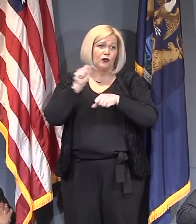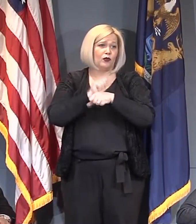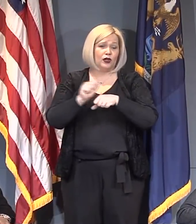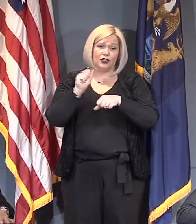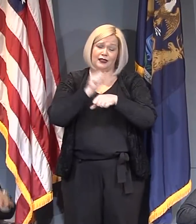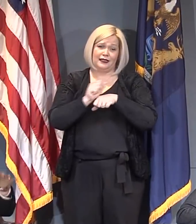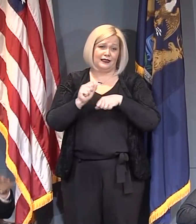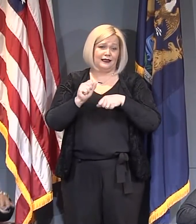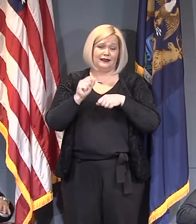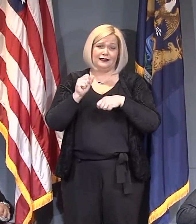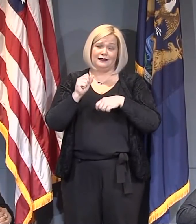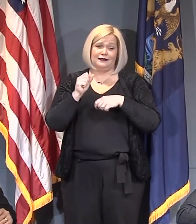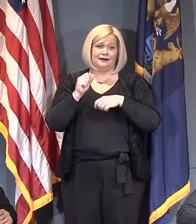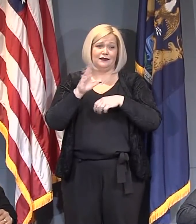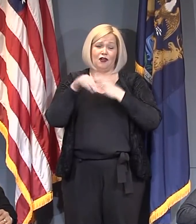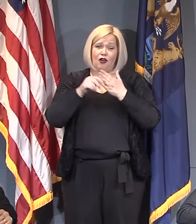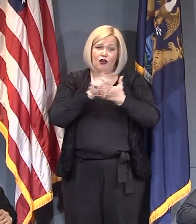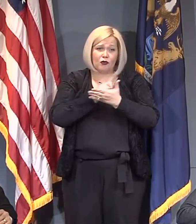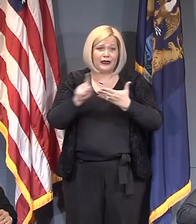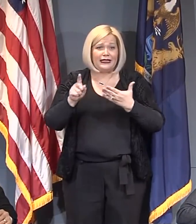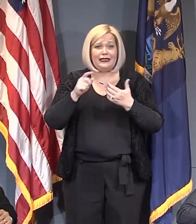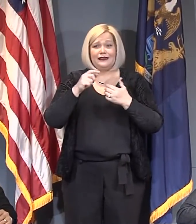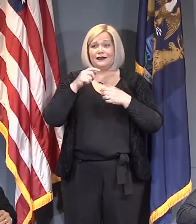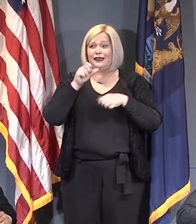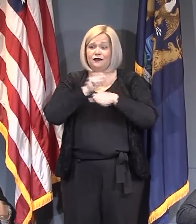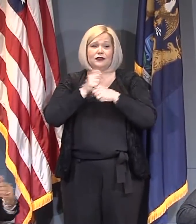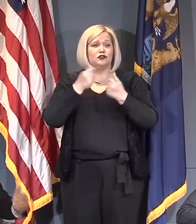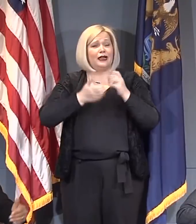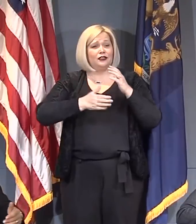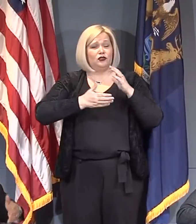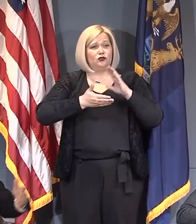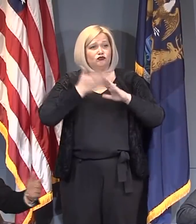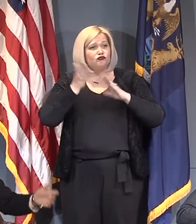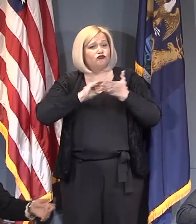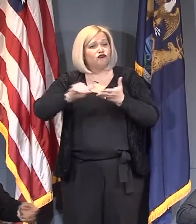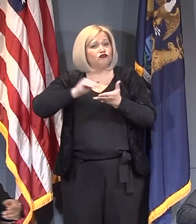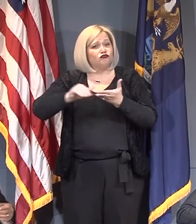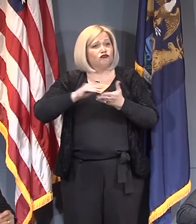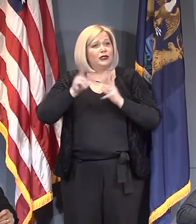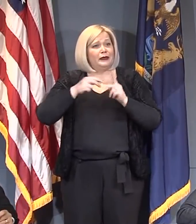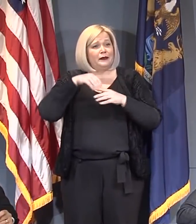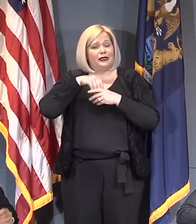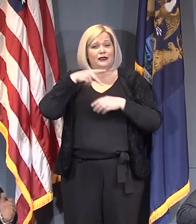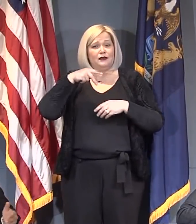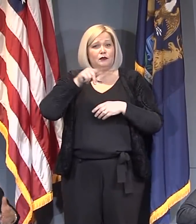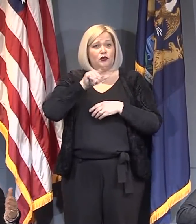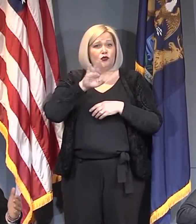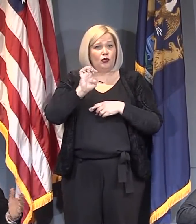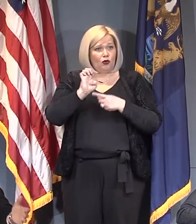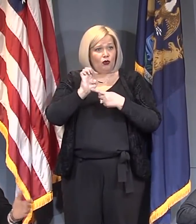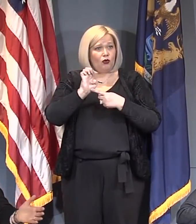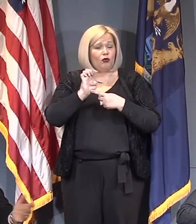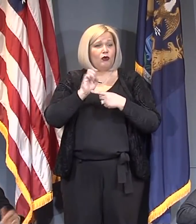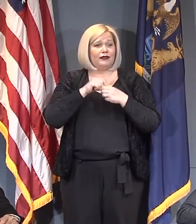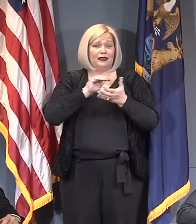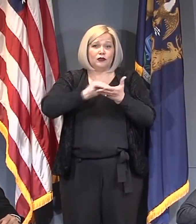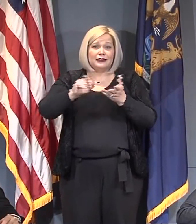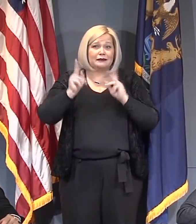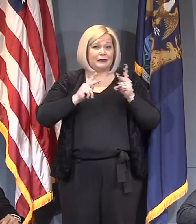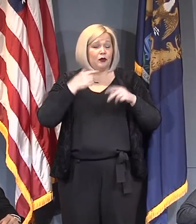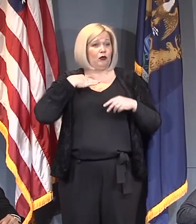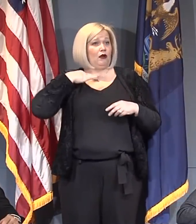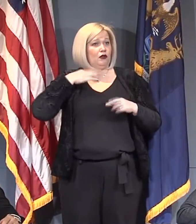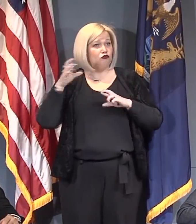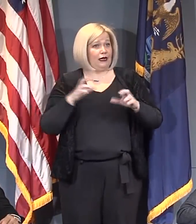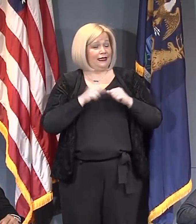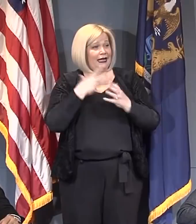people who are in the parole system, they are at capacity of releasing people that are